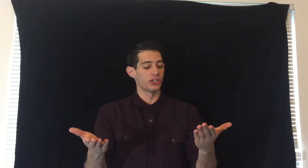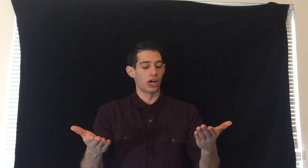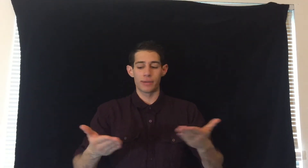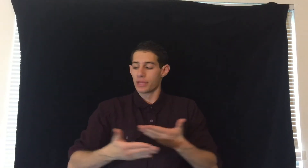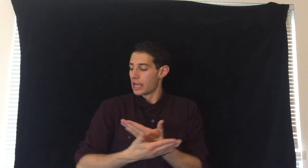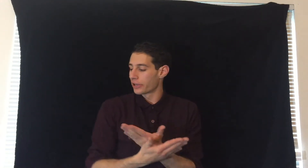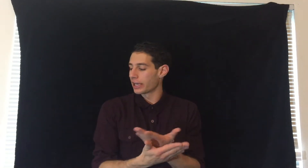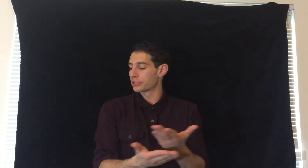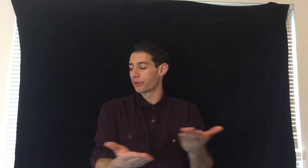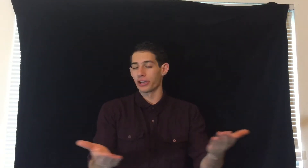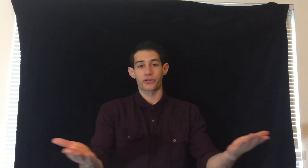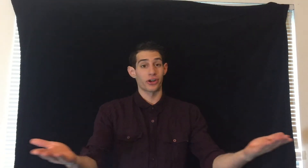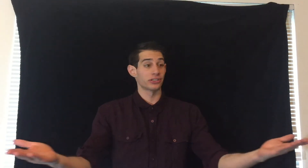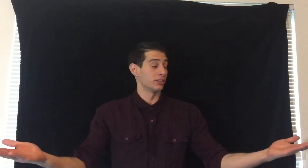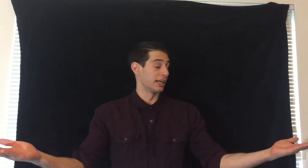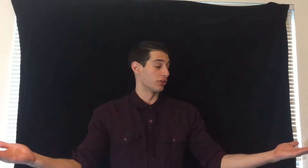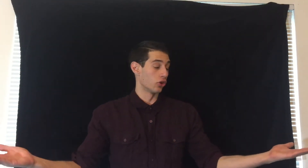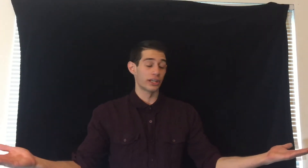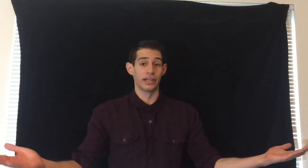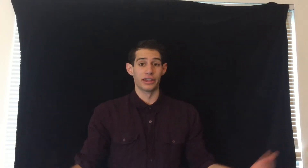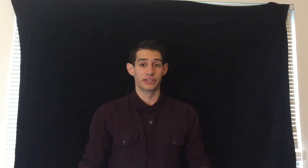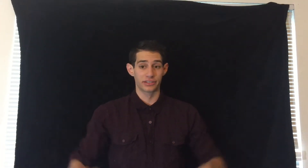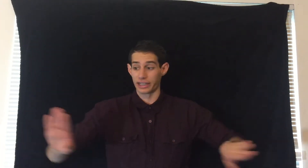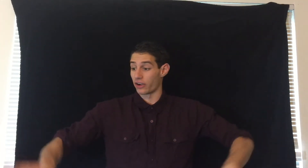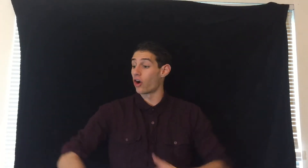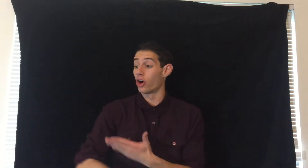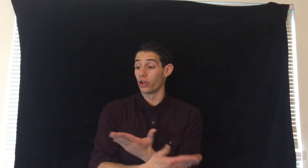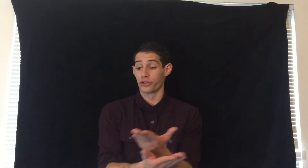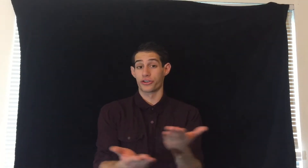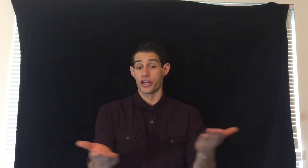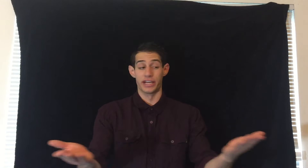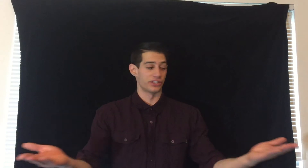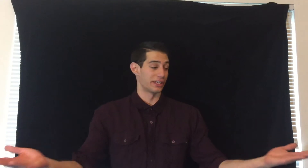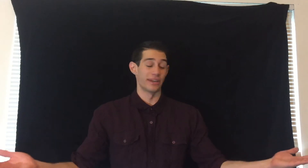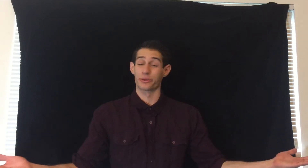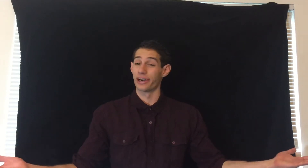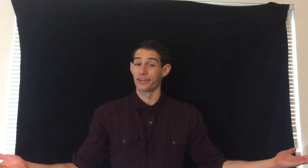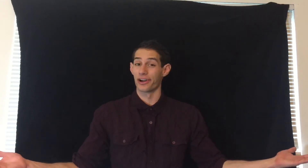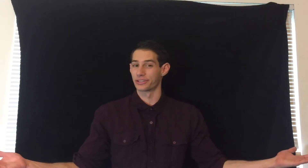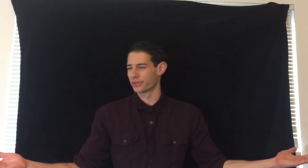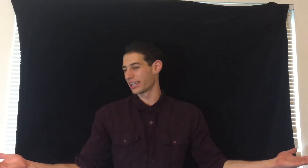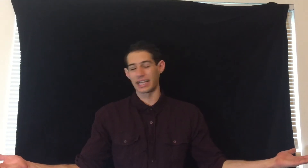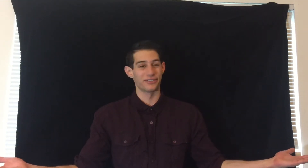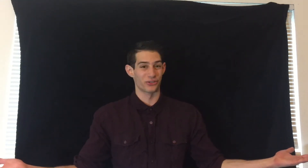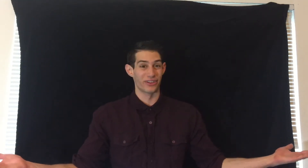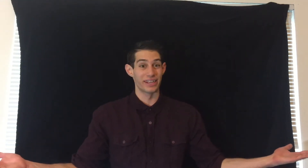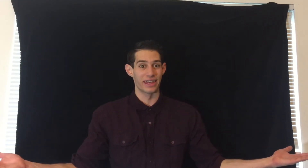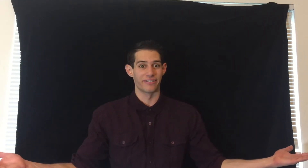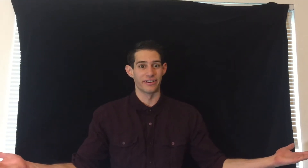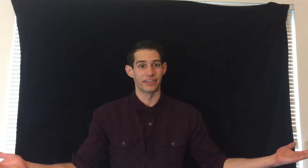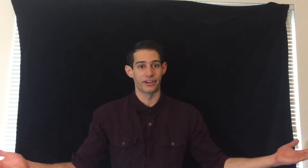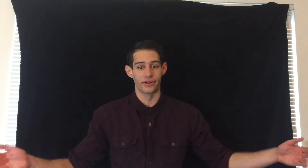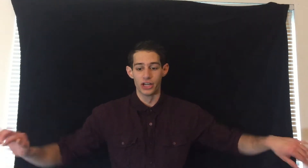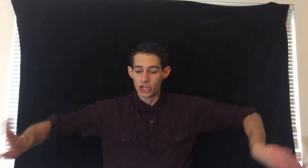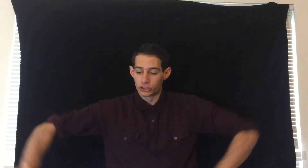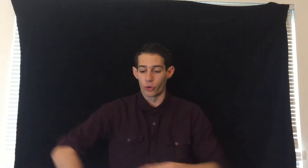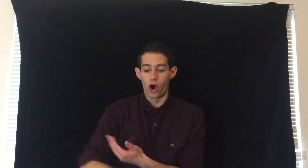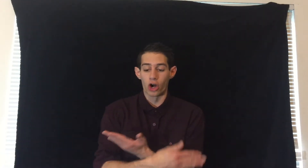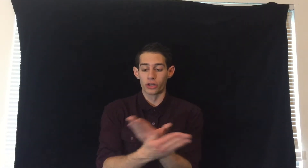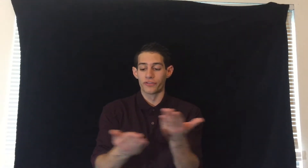up, and kind of spread it across the land and look at it. This is like all the creation. You made quite a lot, so we're going to kind of survey that right there. So all of